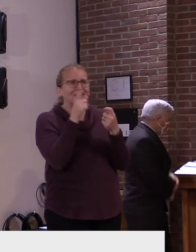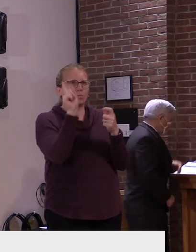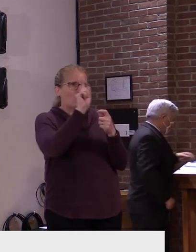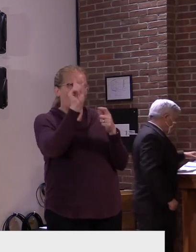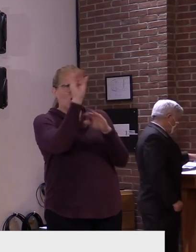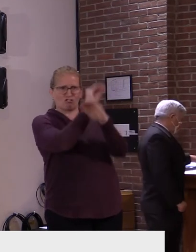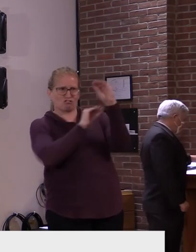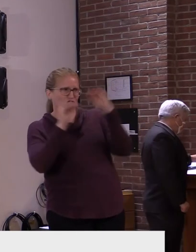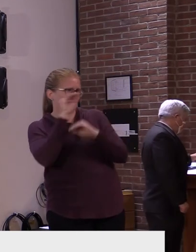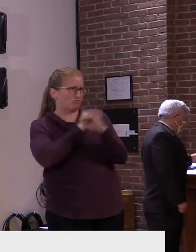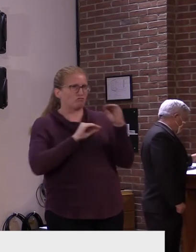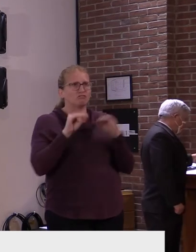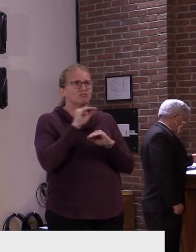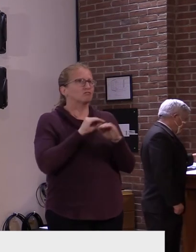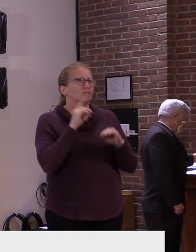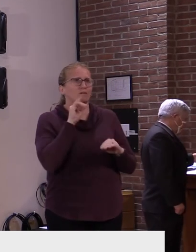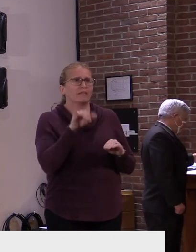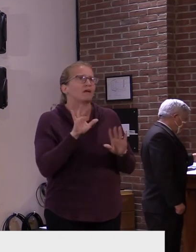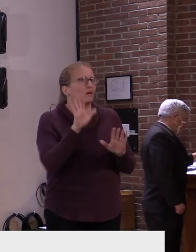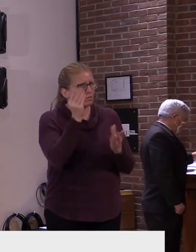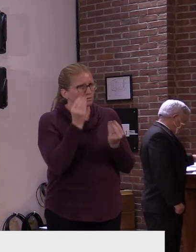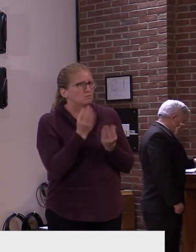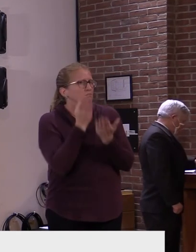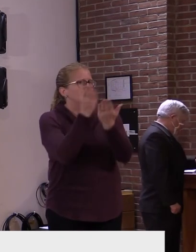the pot of money for reallocation